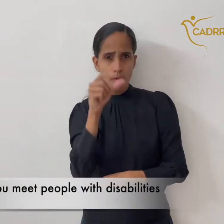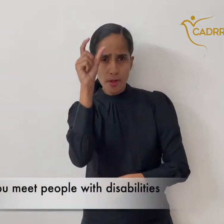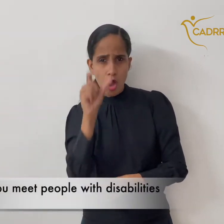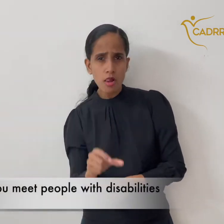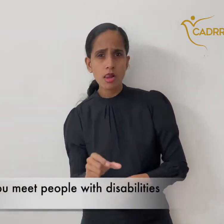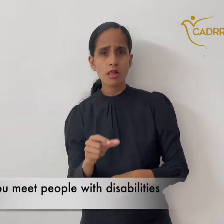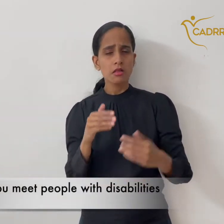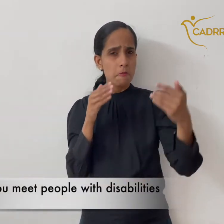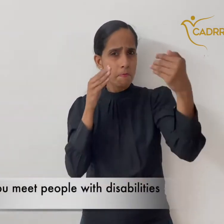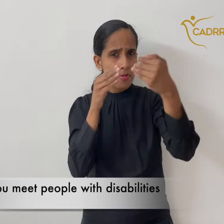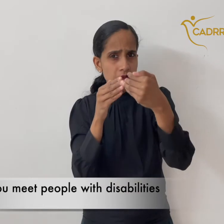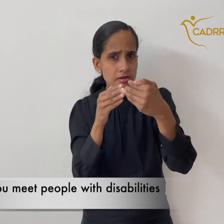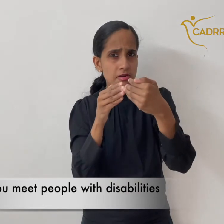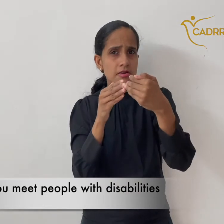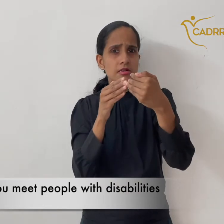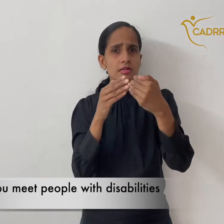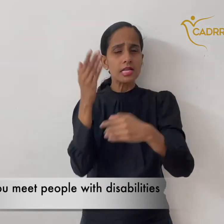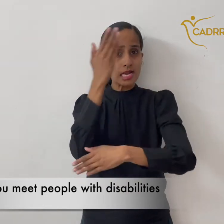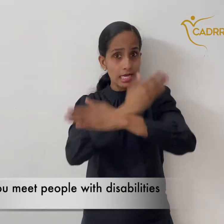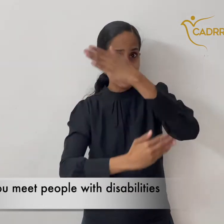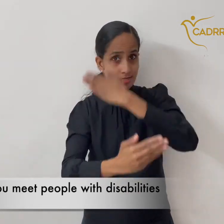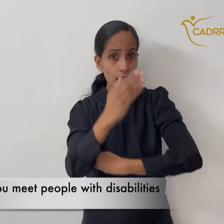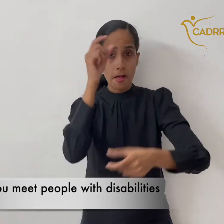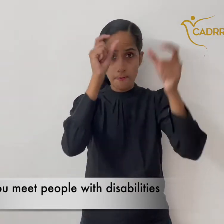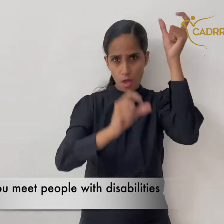When you meet people with disabilities,